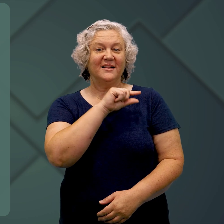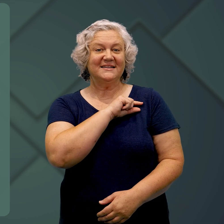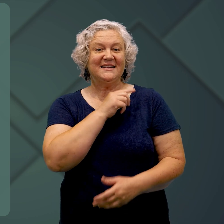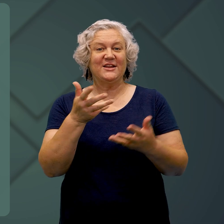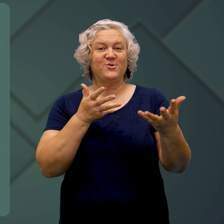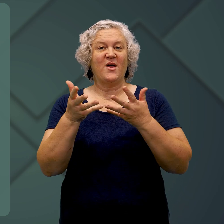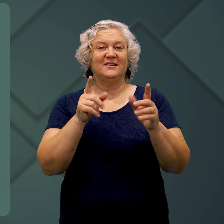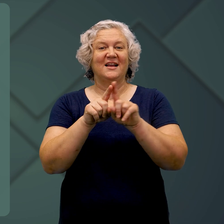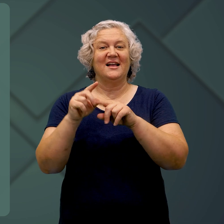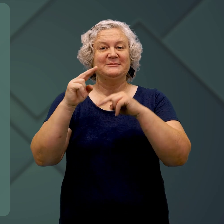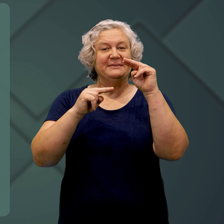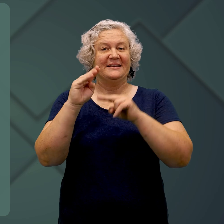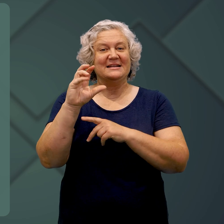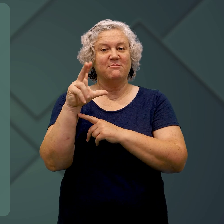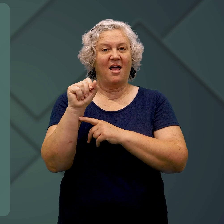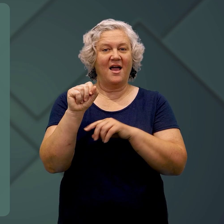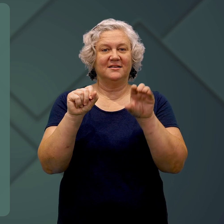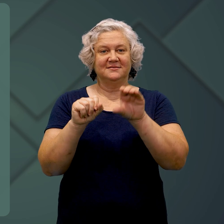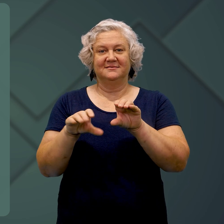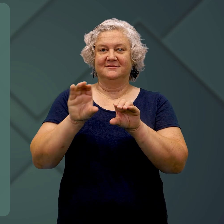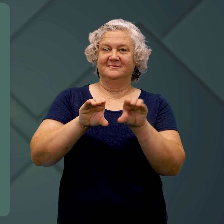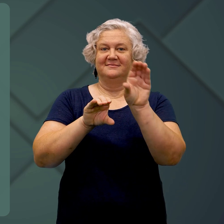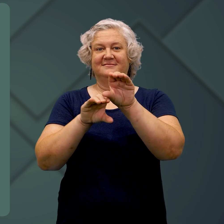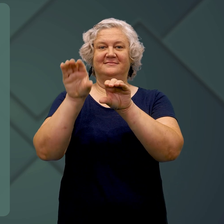Quality interactions as building blocks.